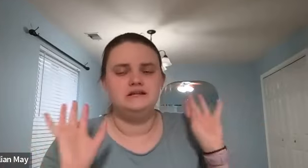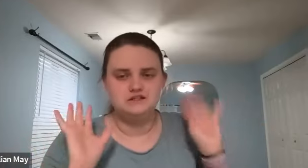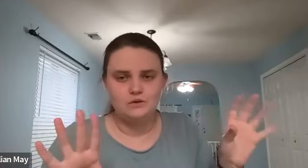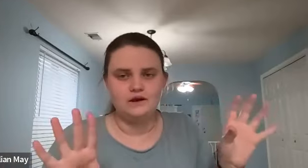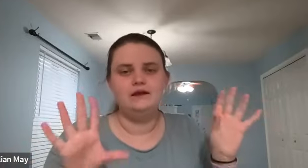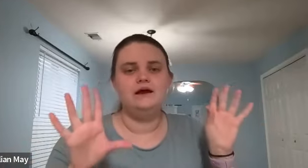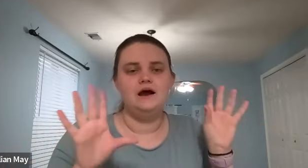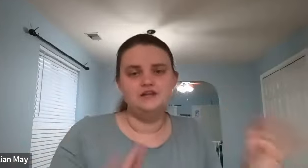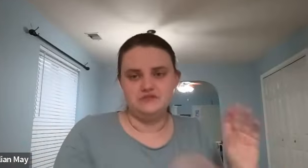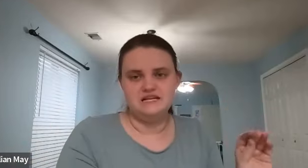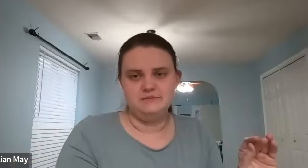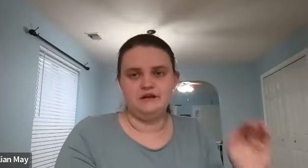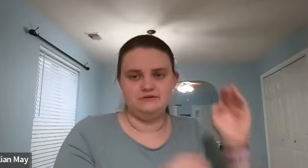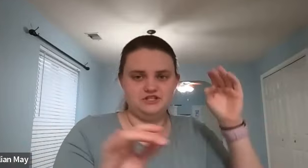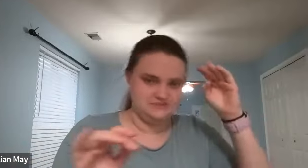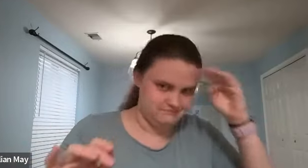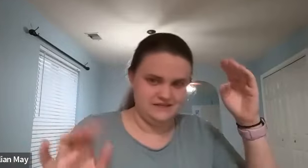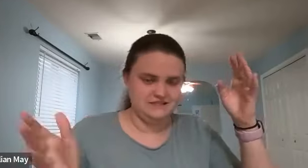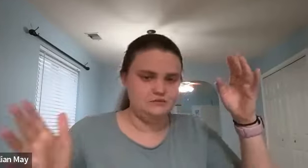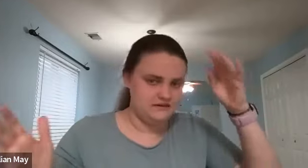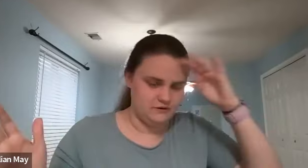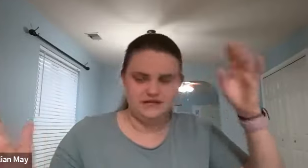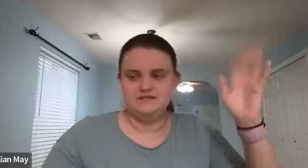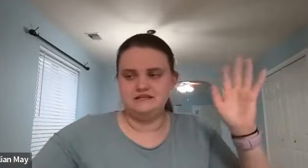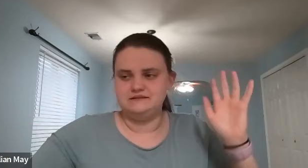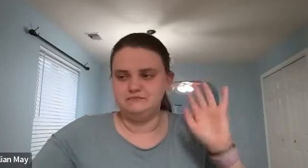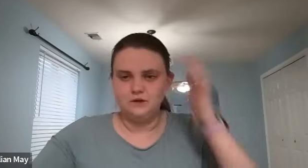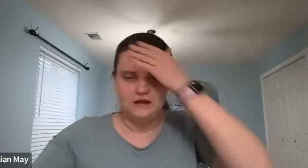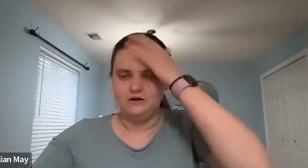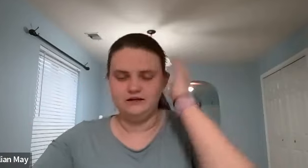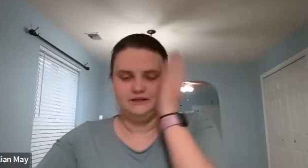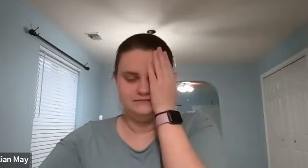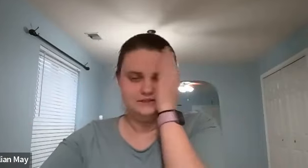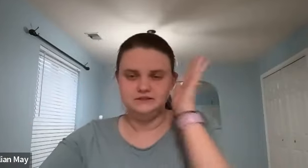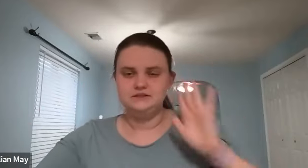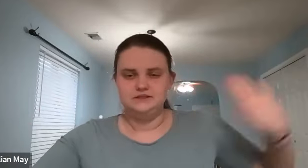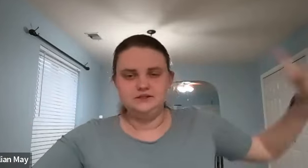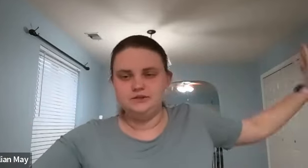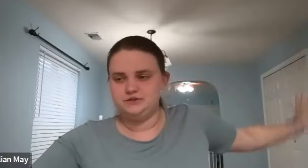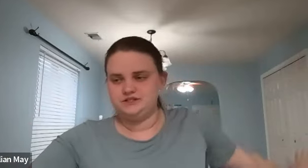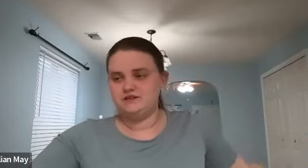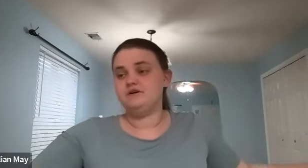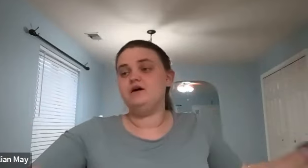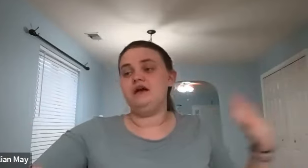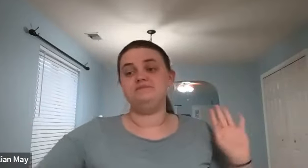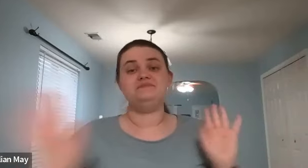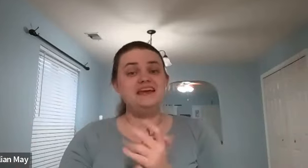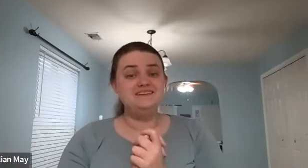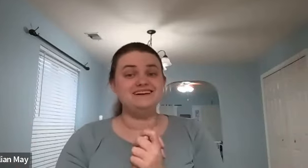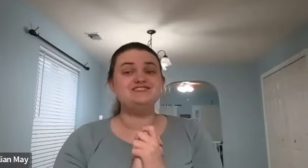his toy under the table. And he's too big for it. And he keeps hitting his little head on it. I'm like, you enjoy yourself. Okay. Anyways,